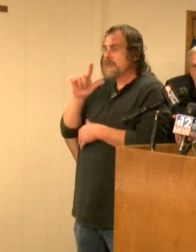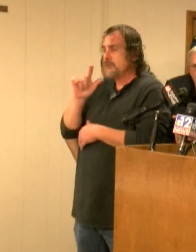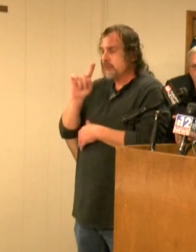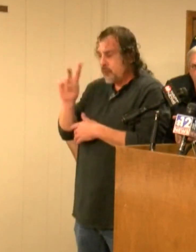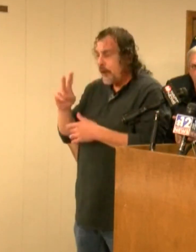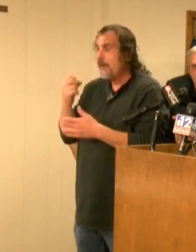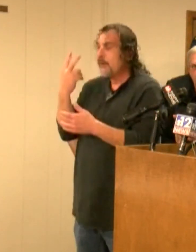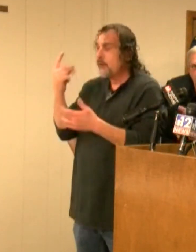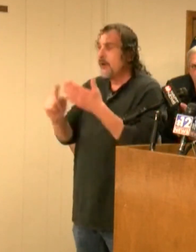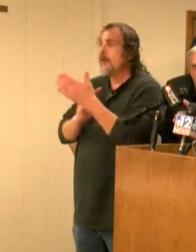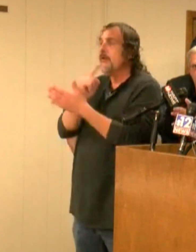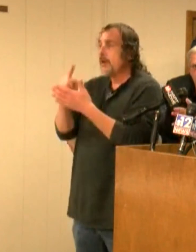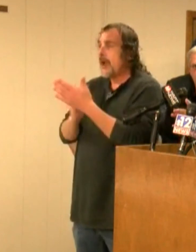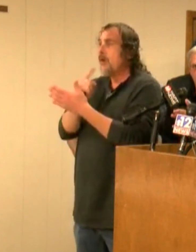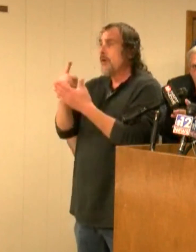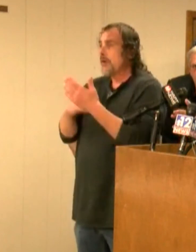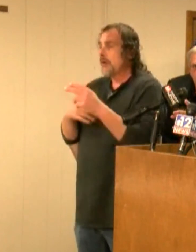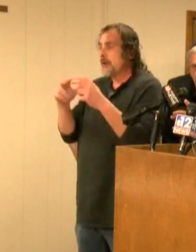emergency,